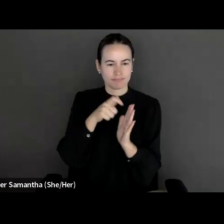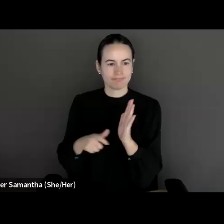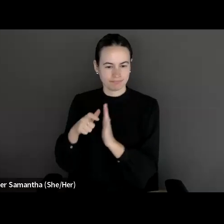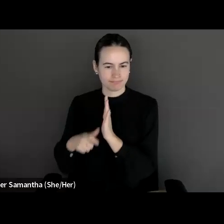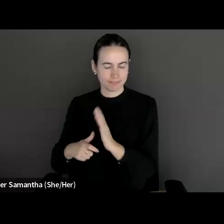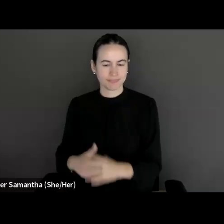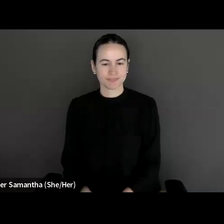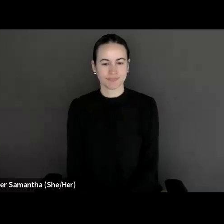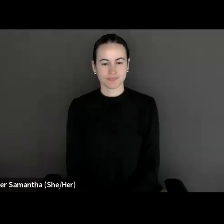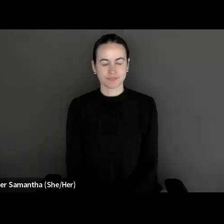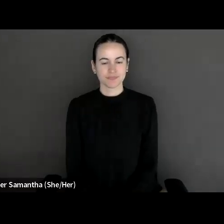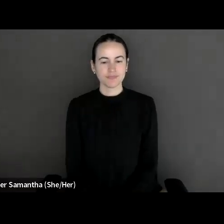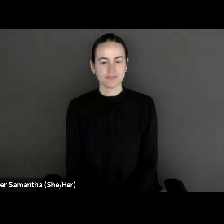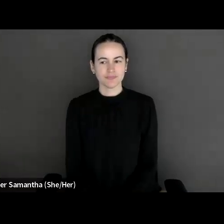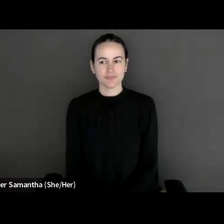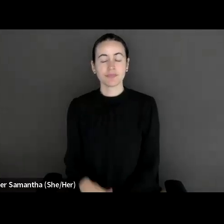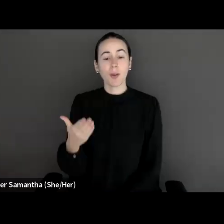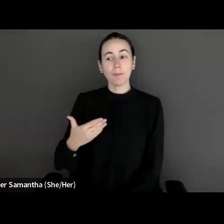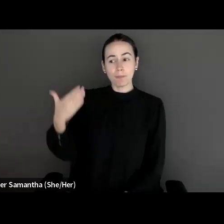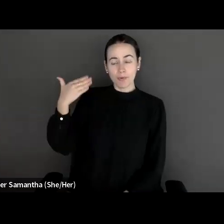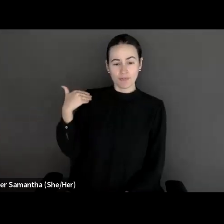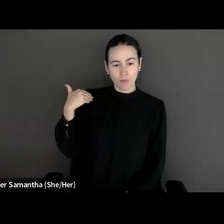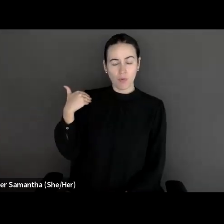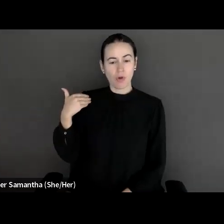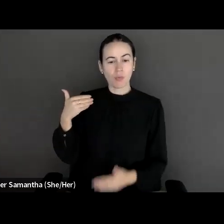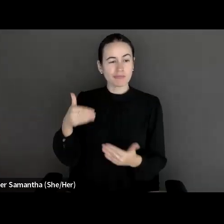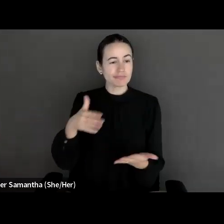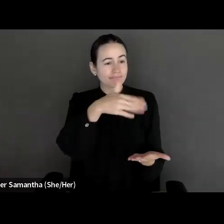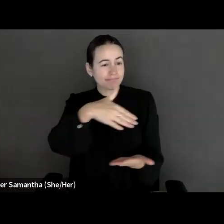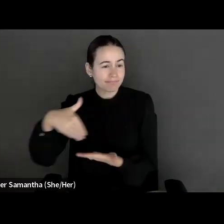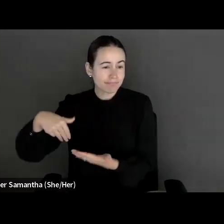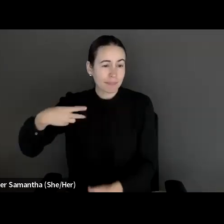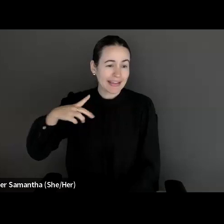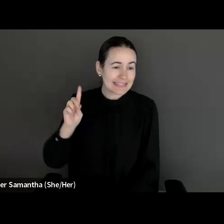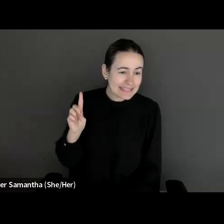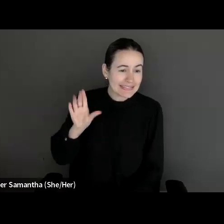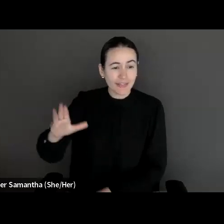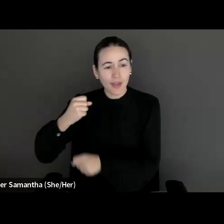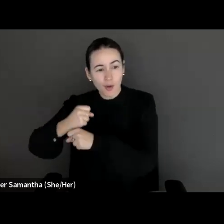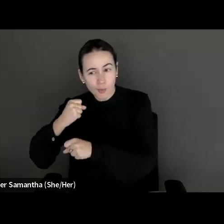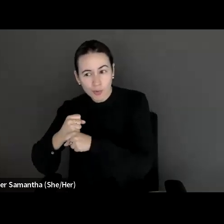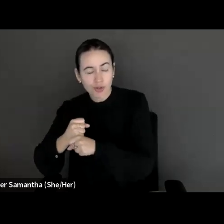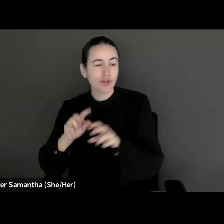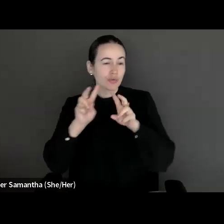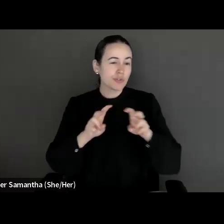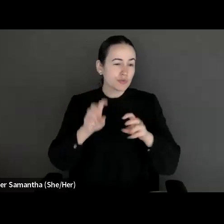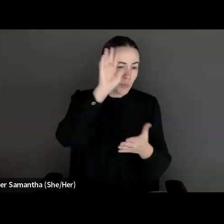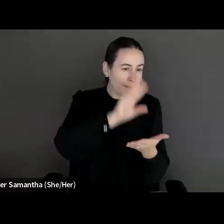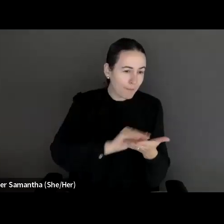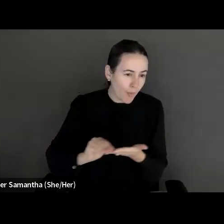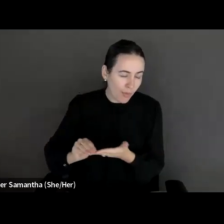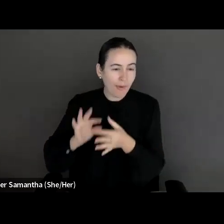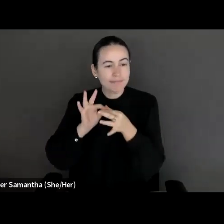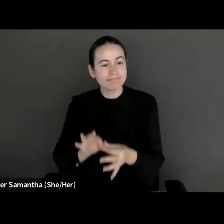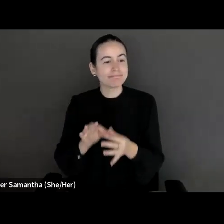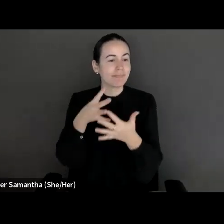we also initially had studies that we had just collected, PhD theses, research reports from language testing